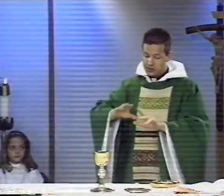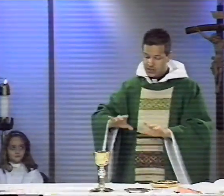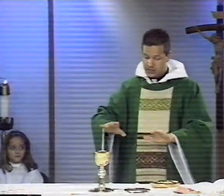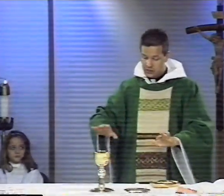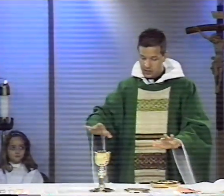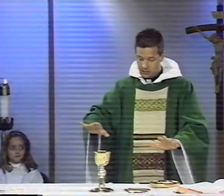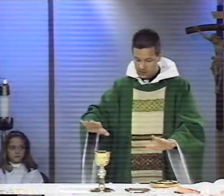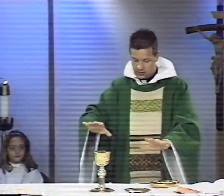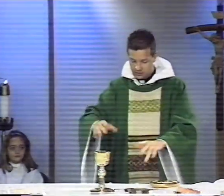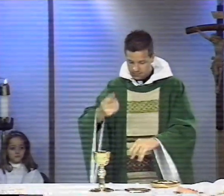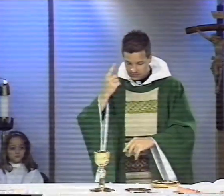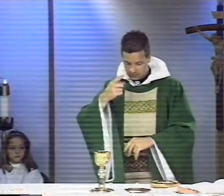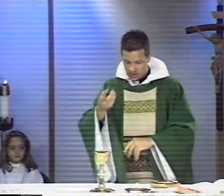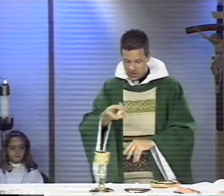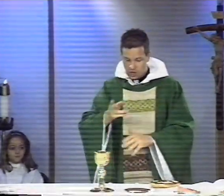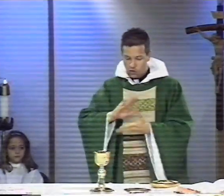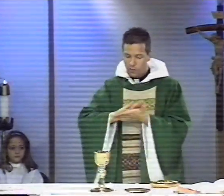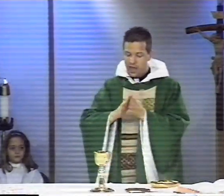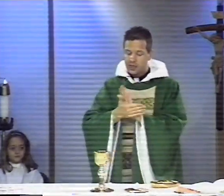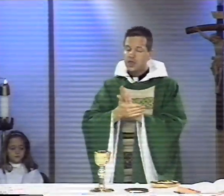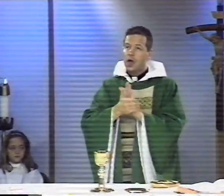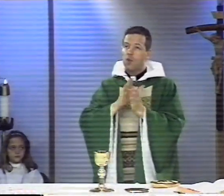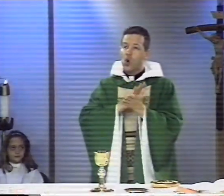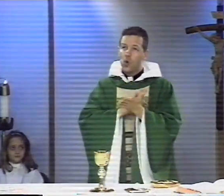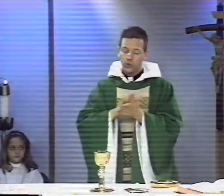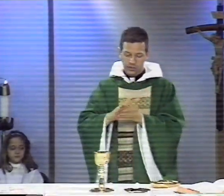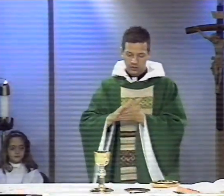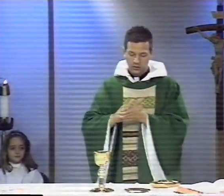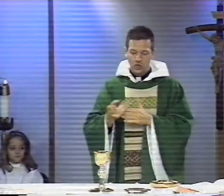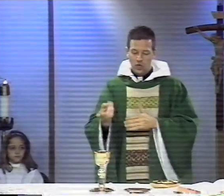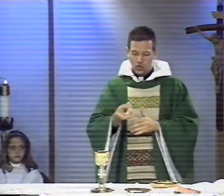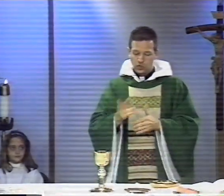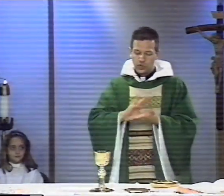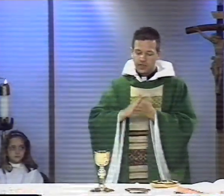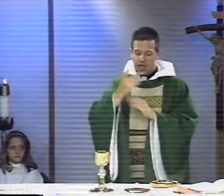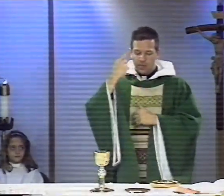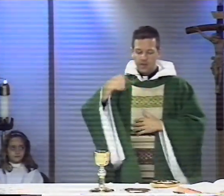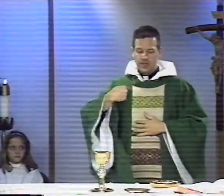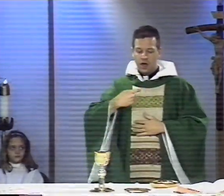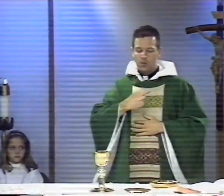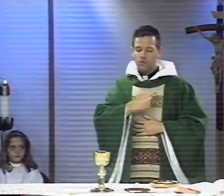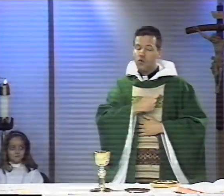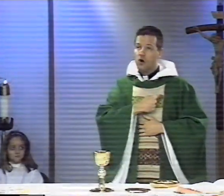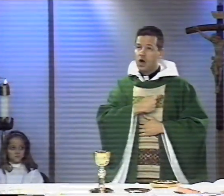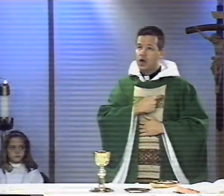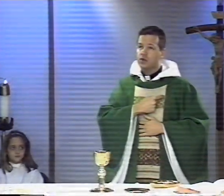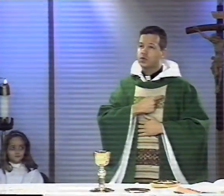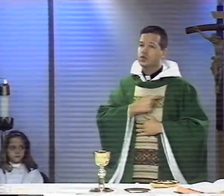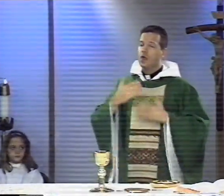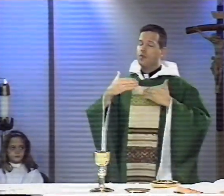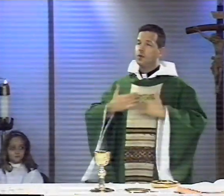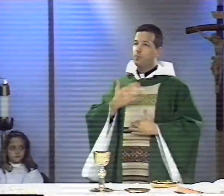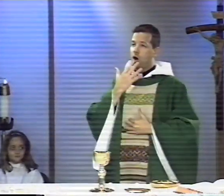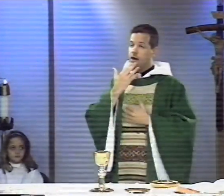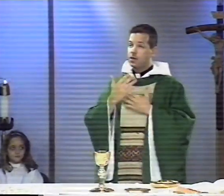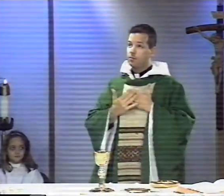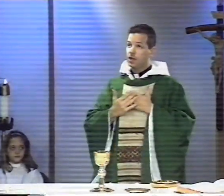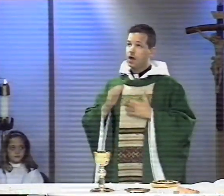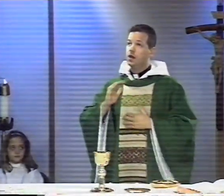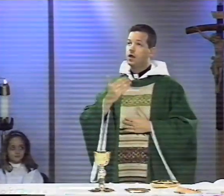these gifts to make them holy, so that they may become for us the body and blood